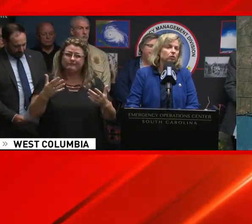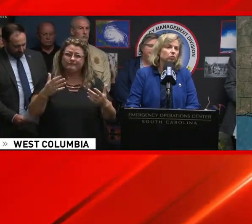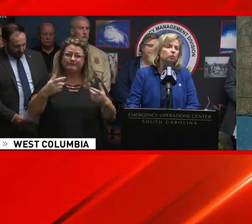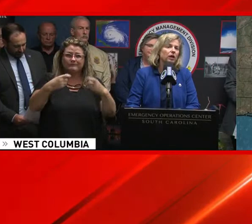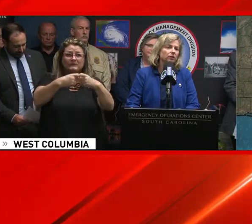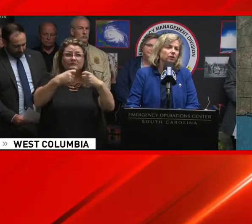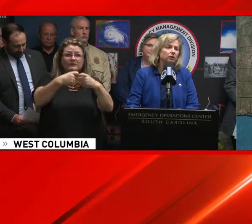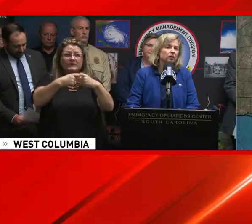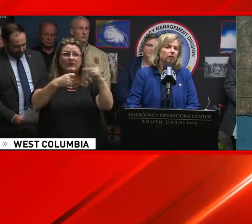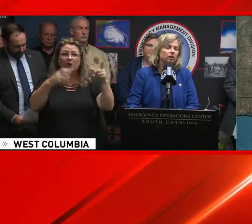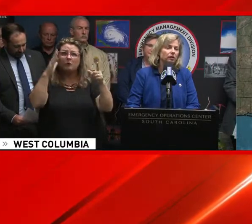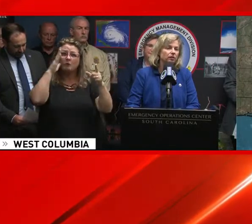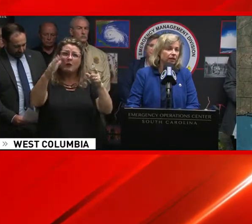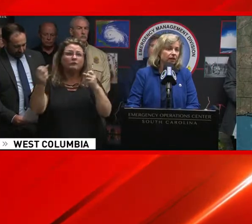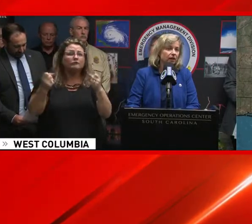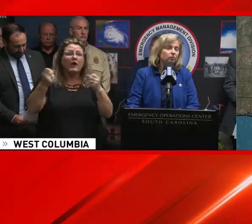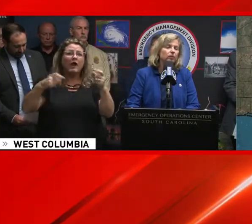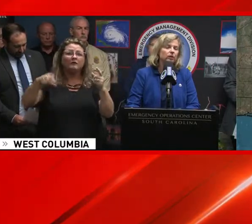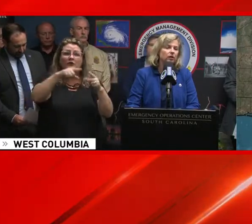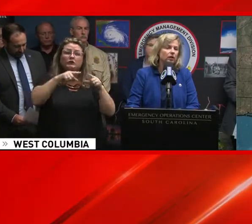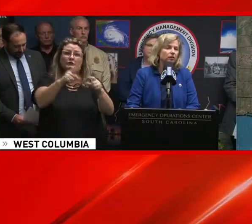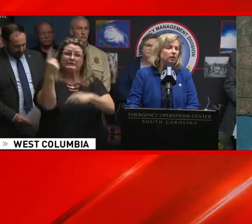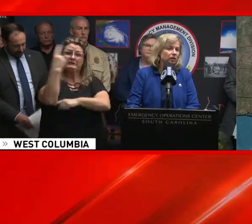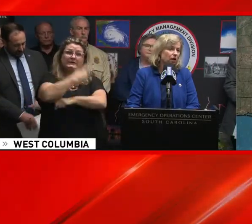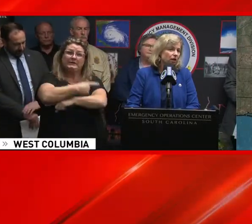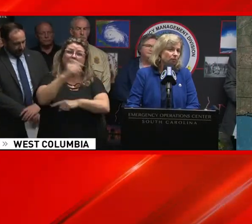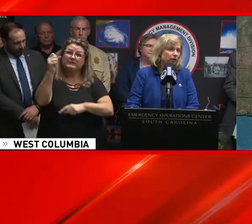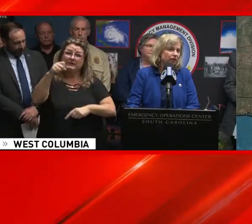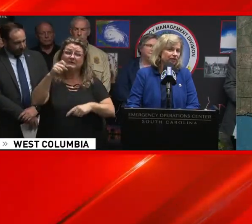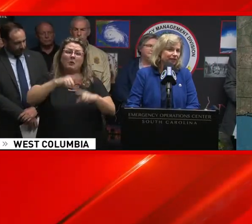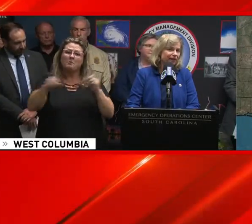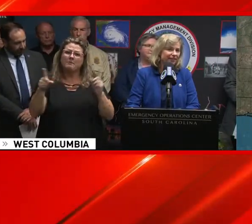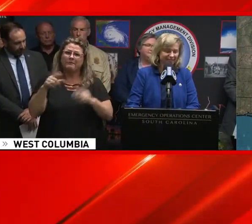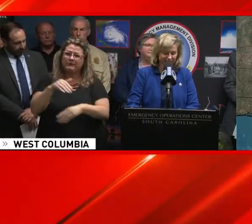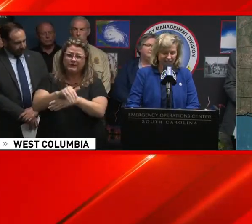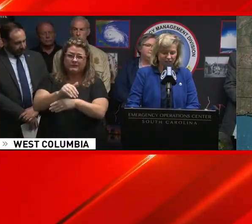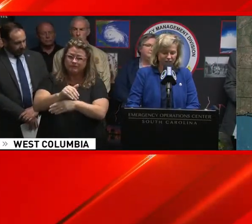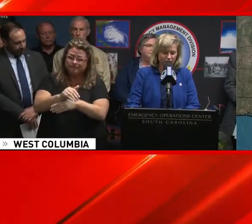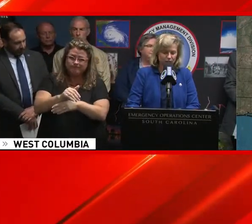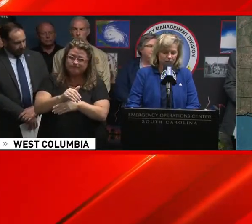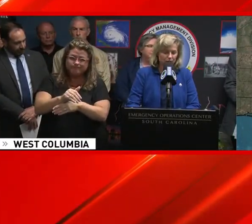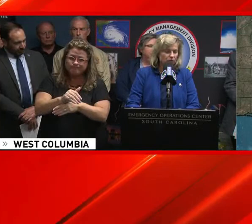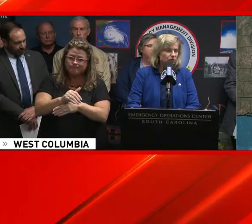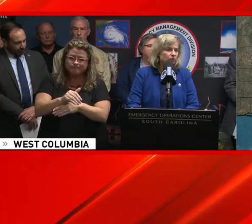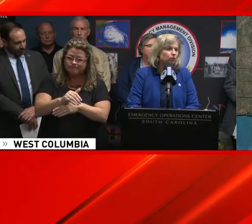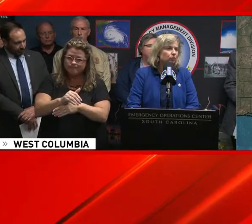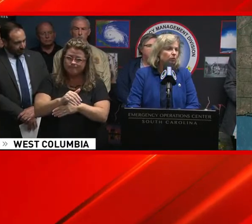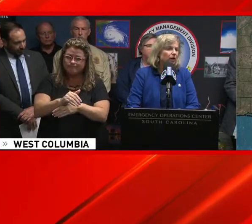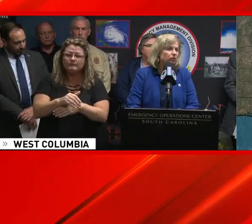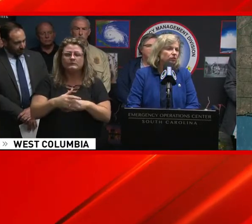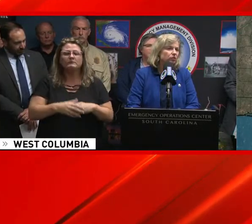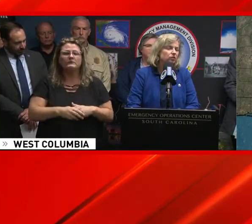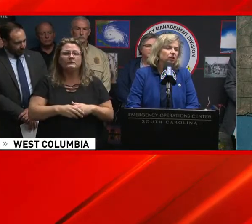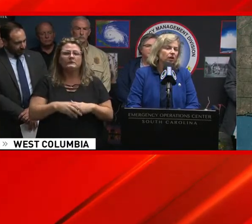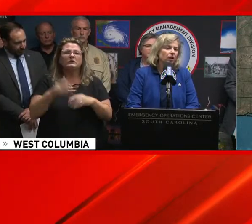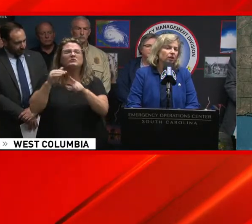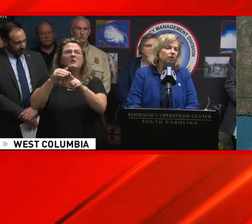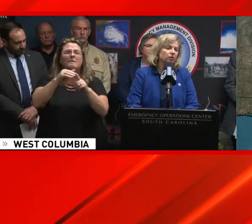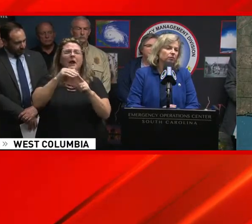utility crews will be out there in daylight, but they cannot operate at night. Just a few